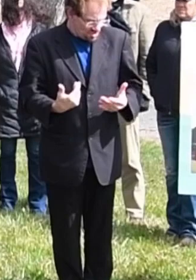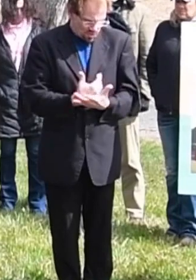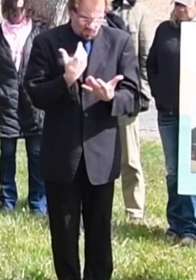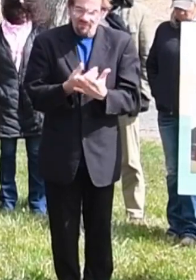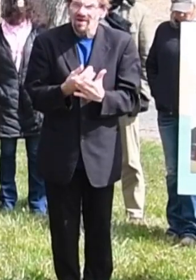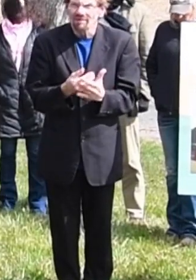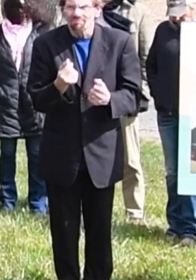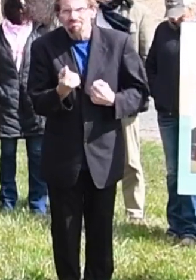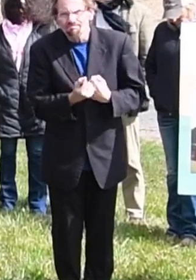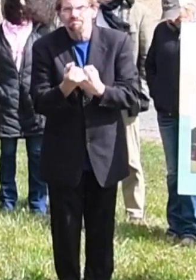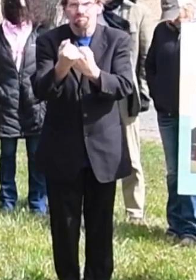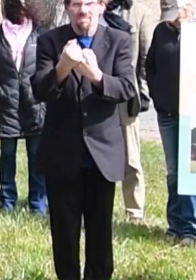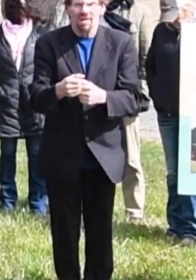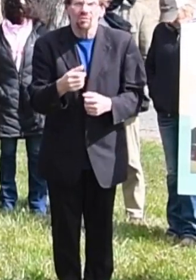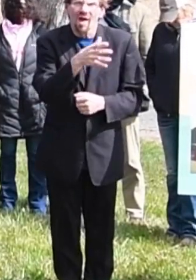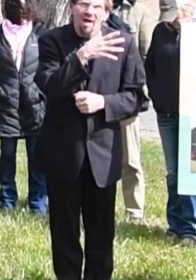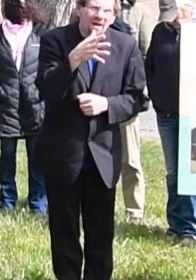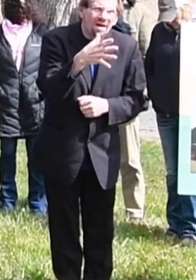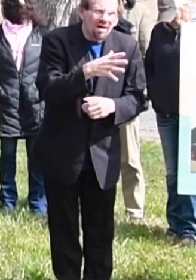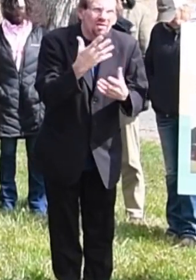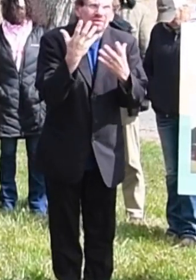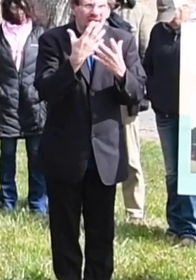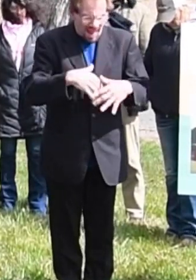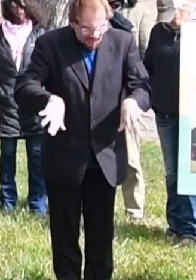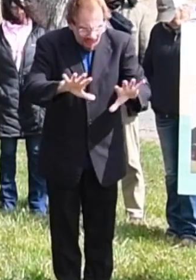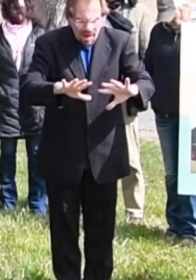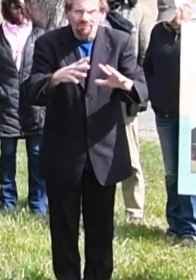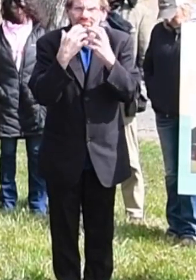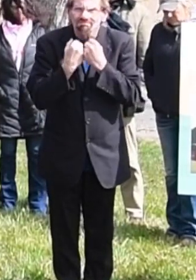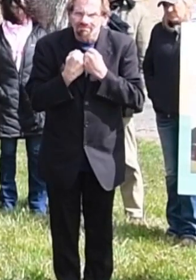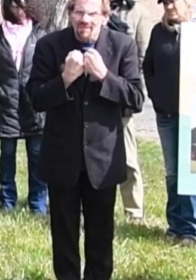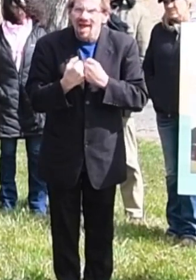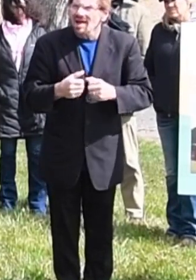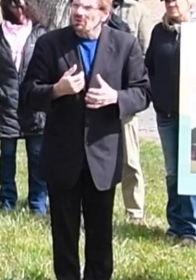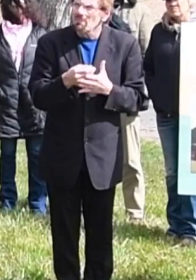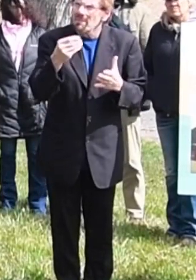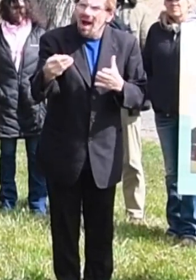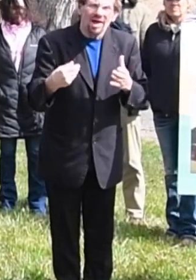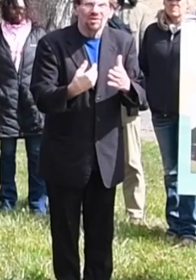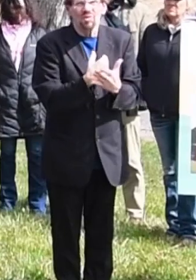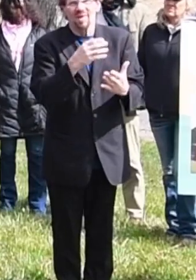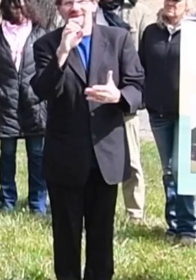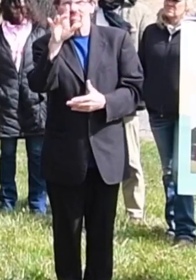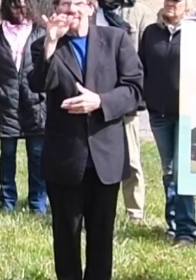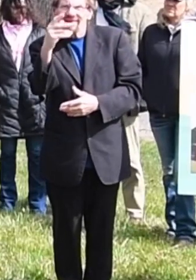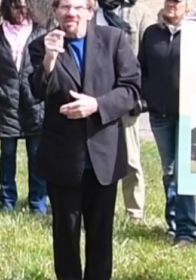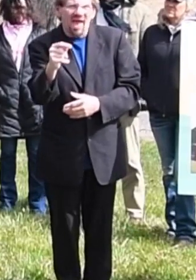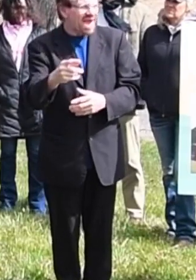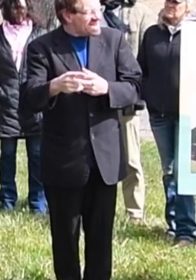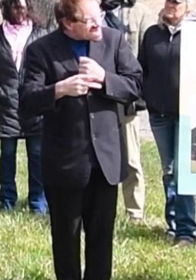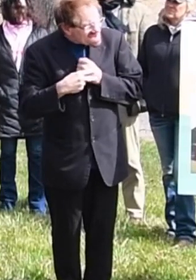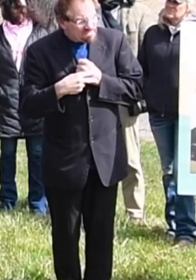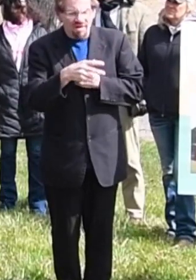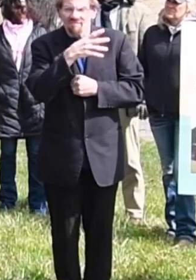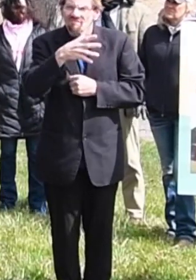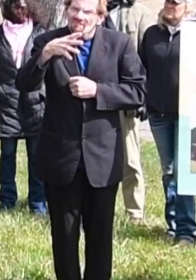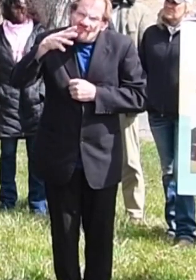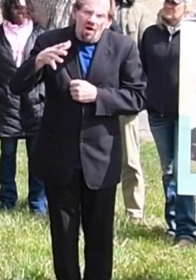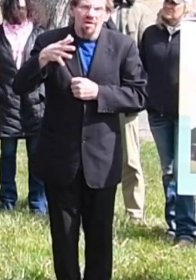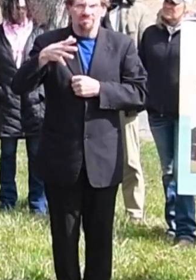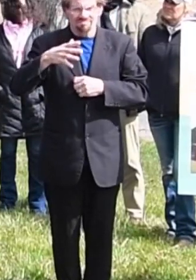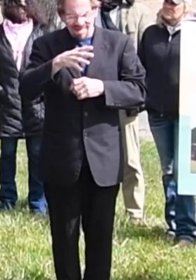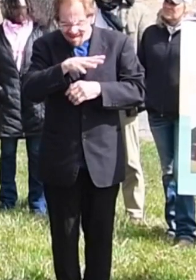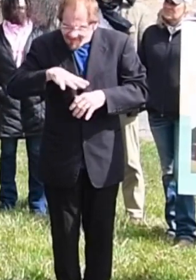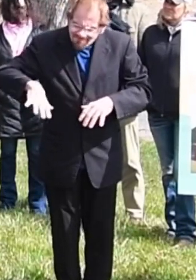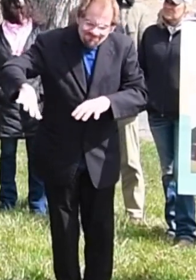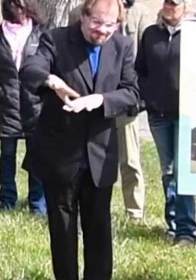our agricultural land preservation program to acquire new easements that preserve farmland forever. And I'm excited